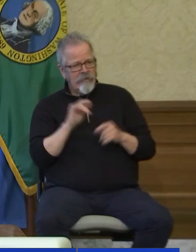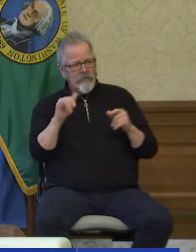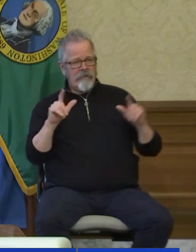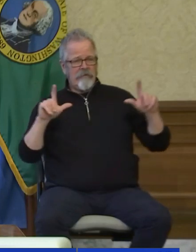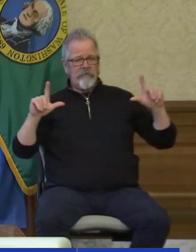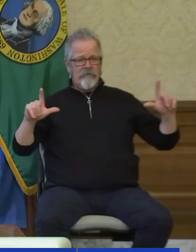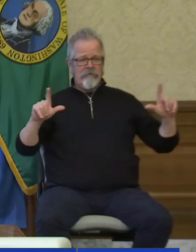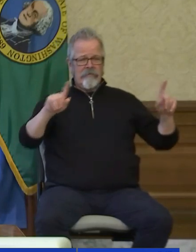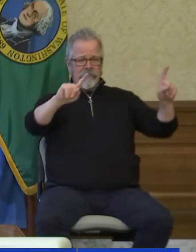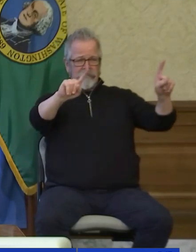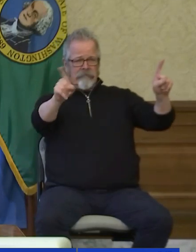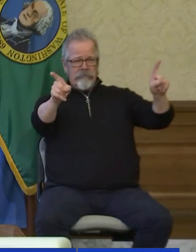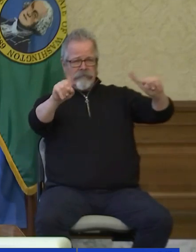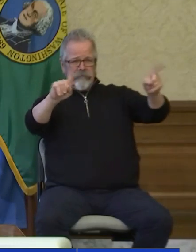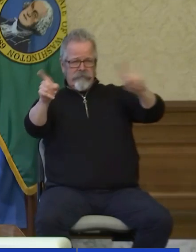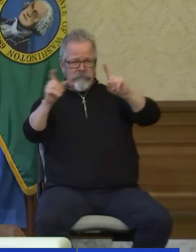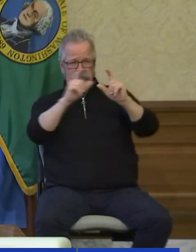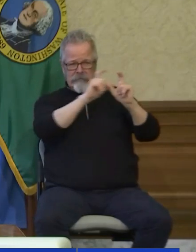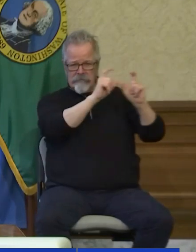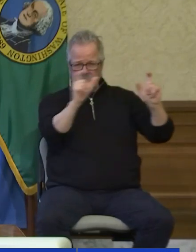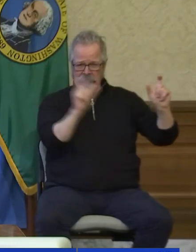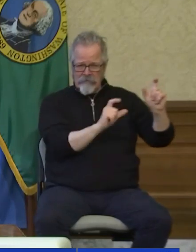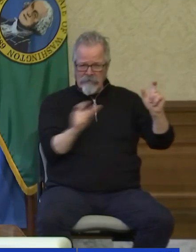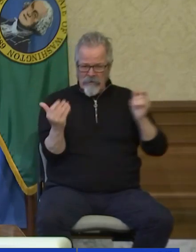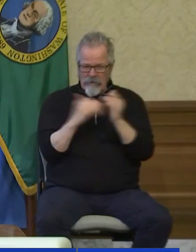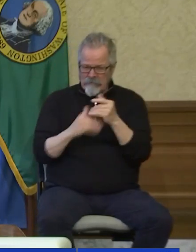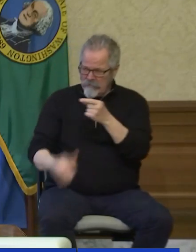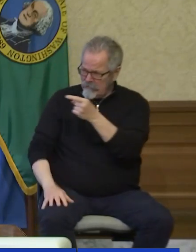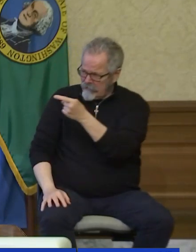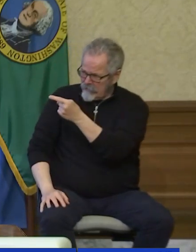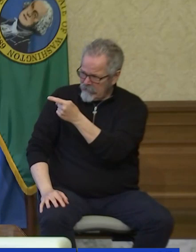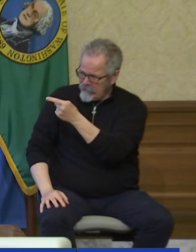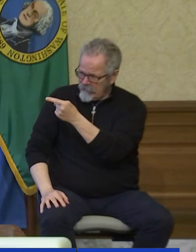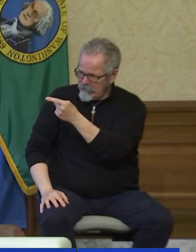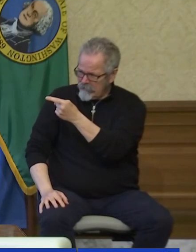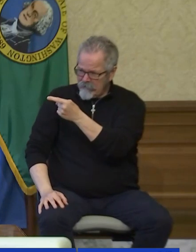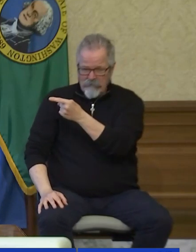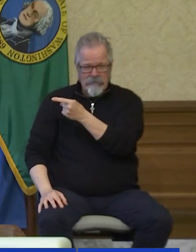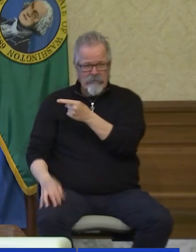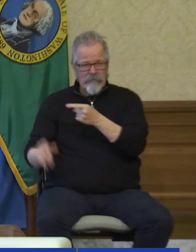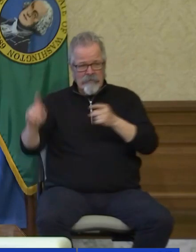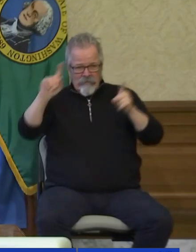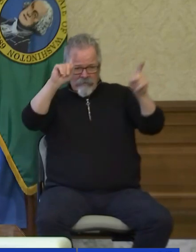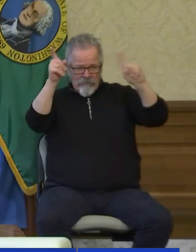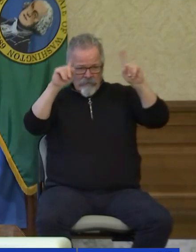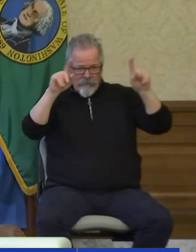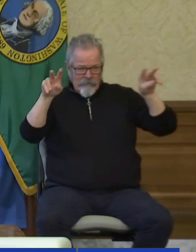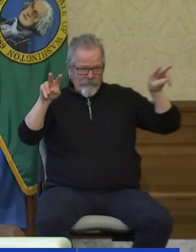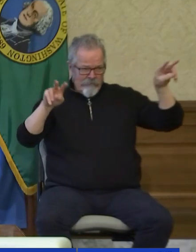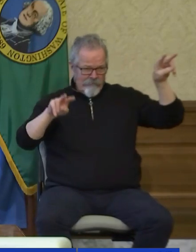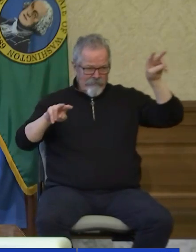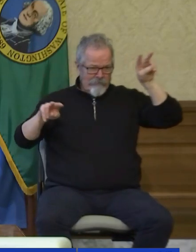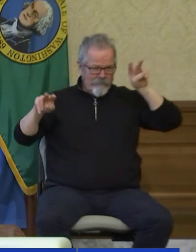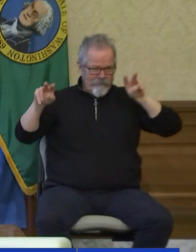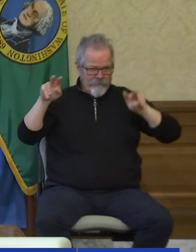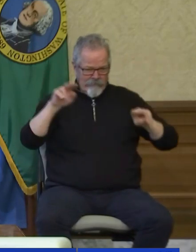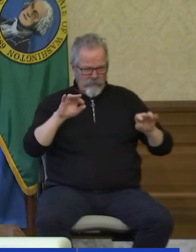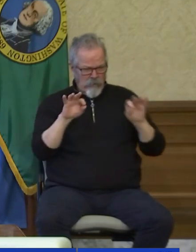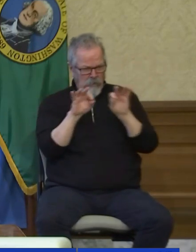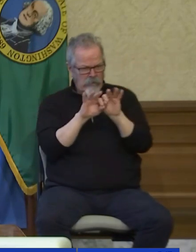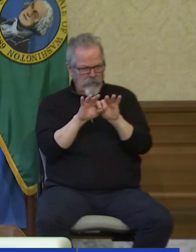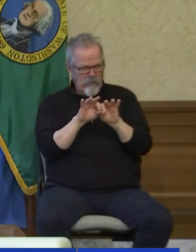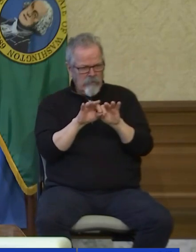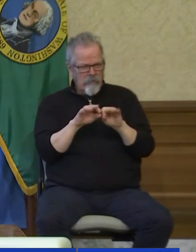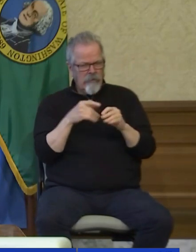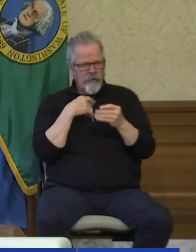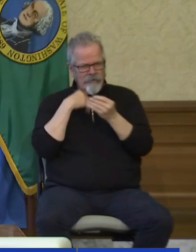I'm just going to read this chart. You may not be able to read them, all these, but if we can just look at these together.